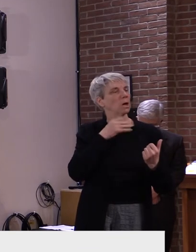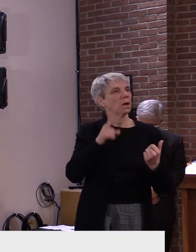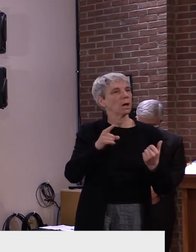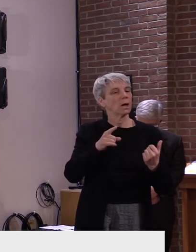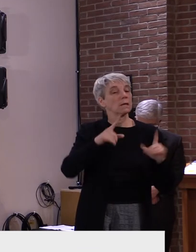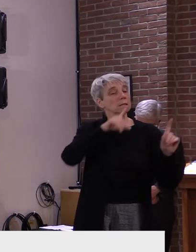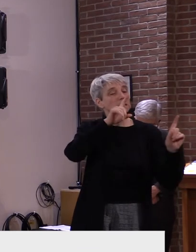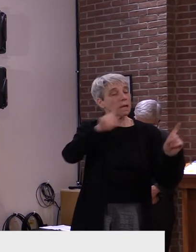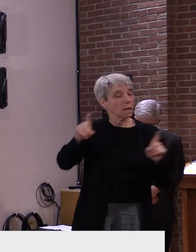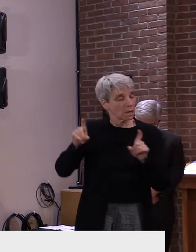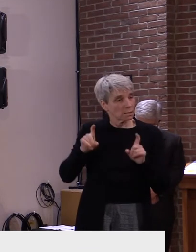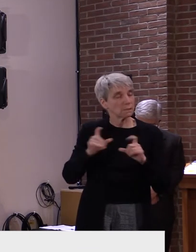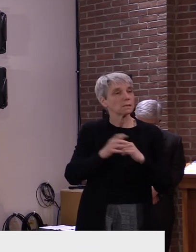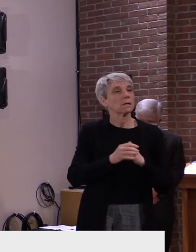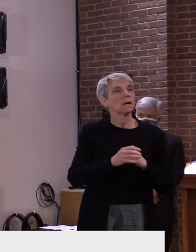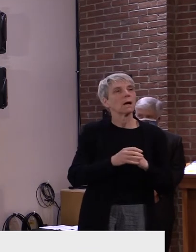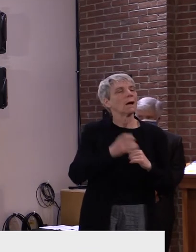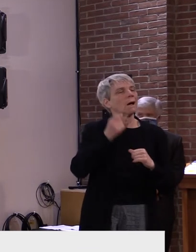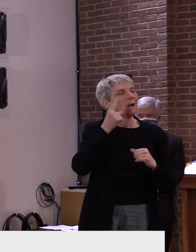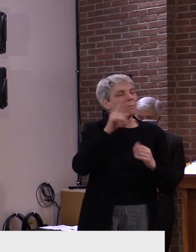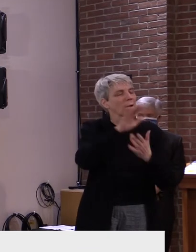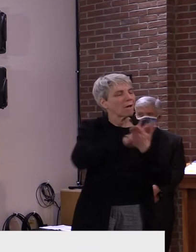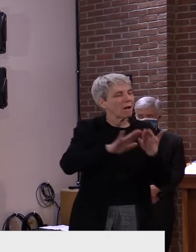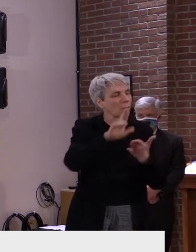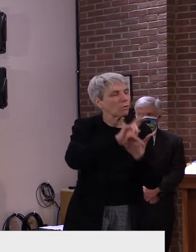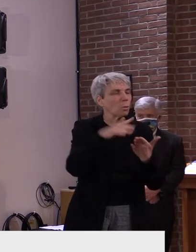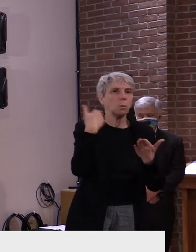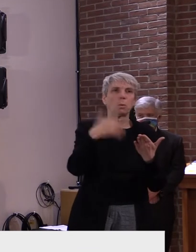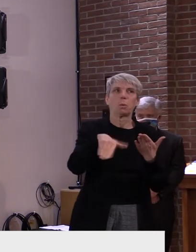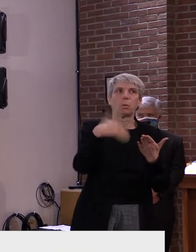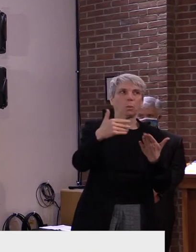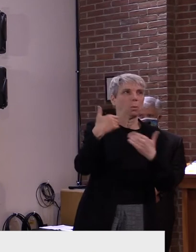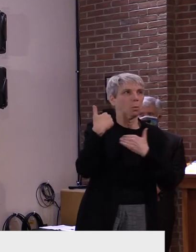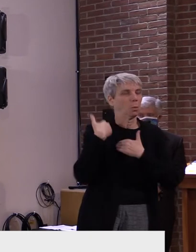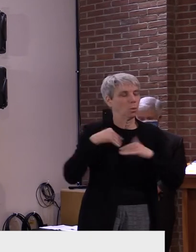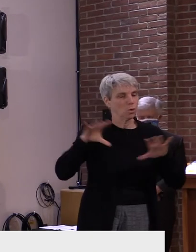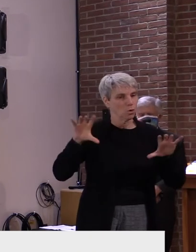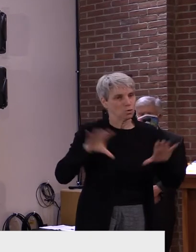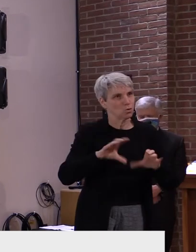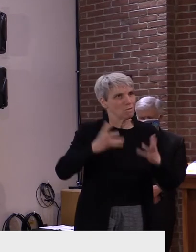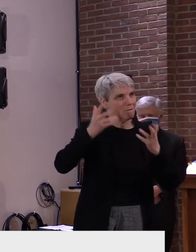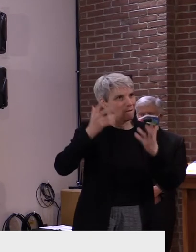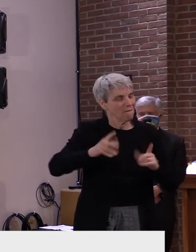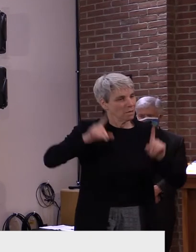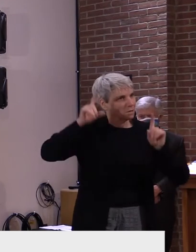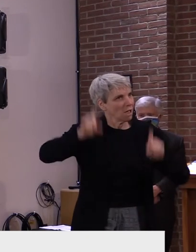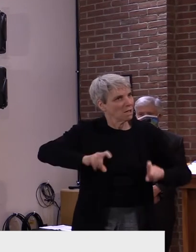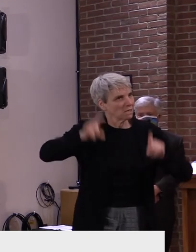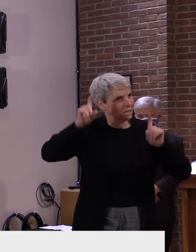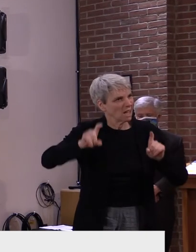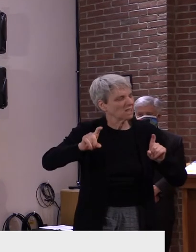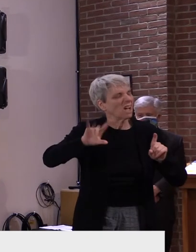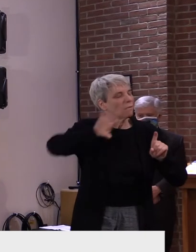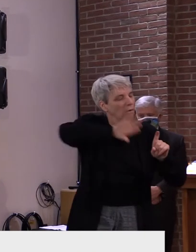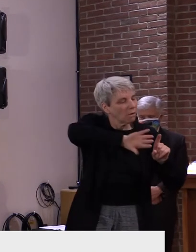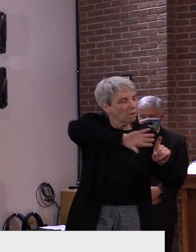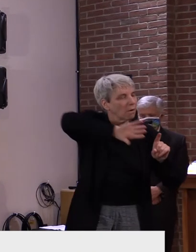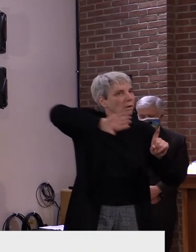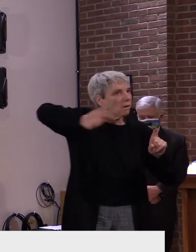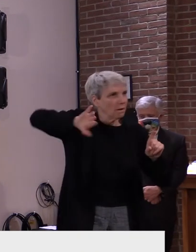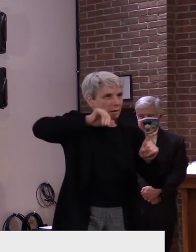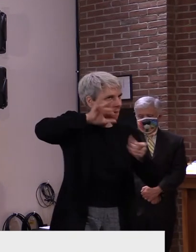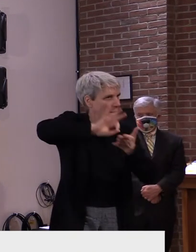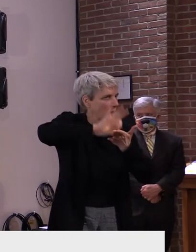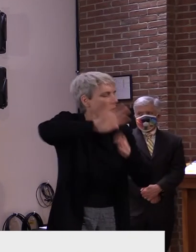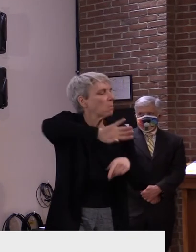meant if you took out college and university testing because that obviously is formed a big component of um you